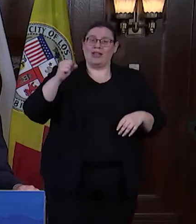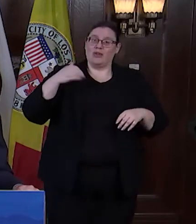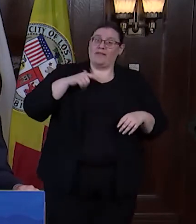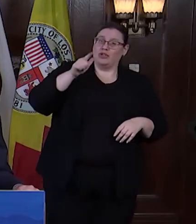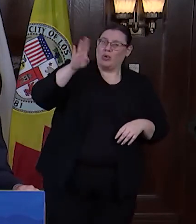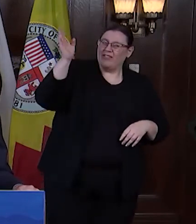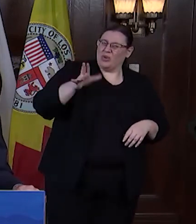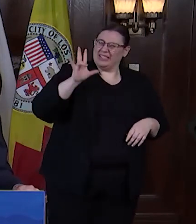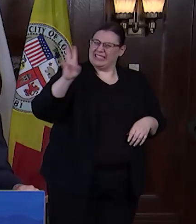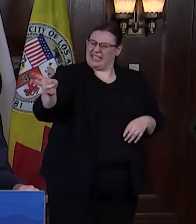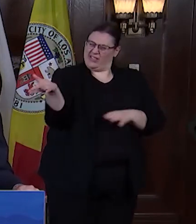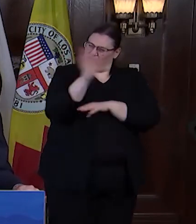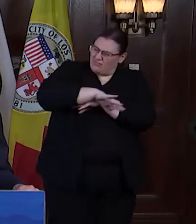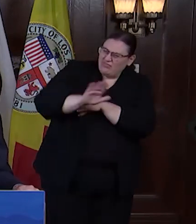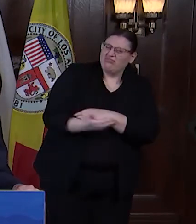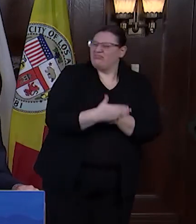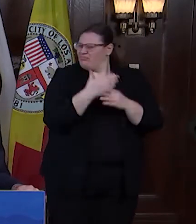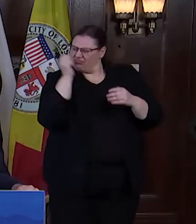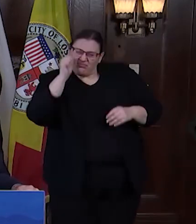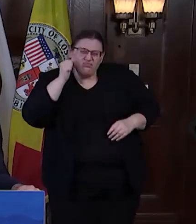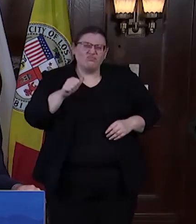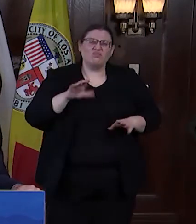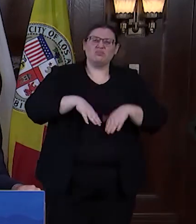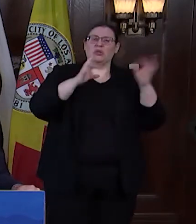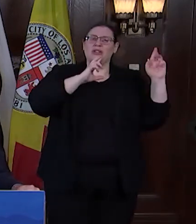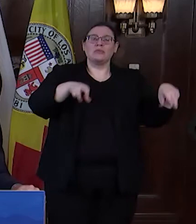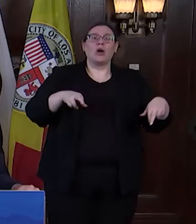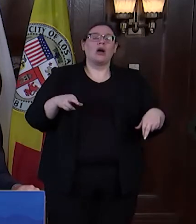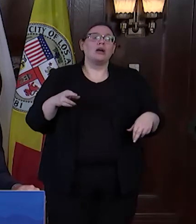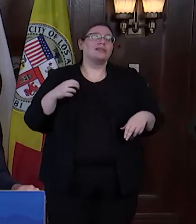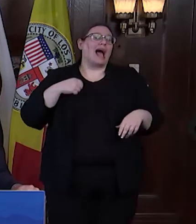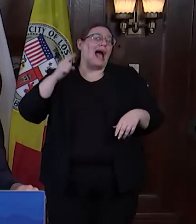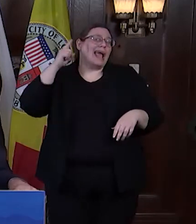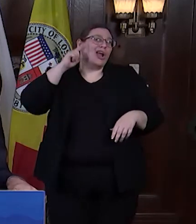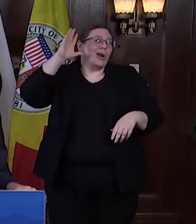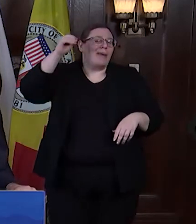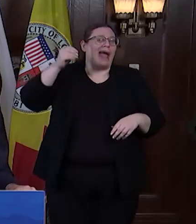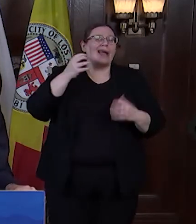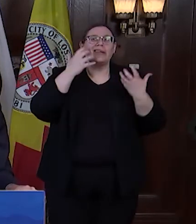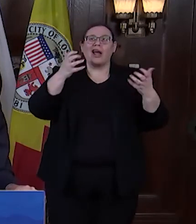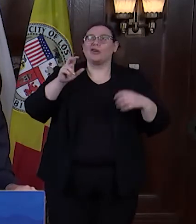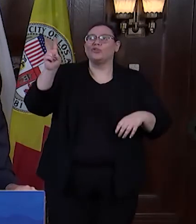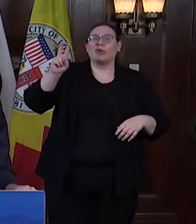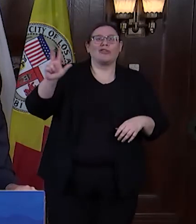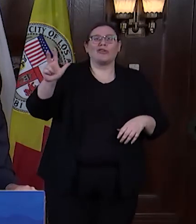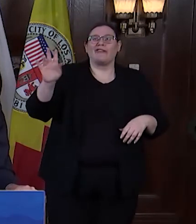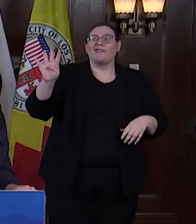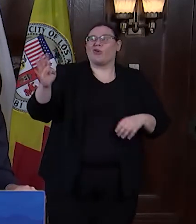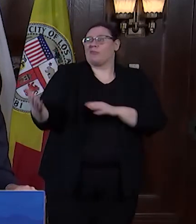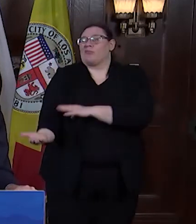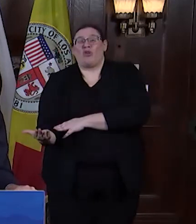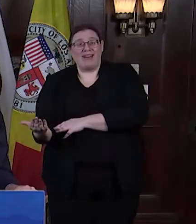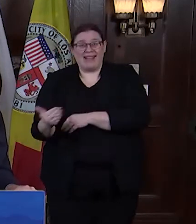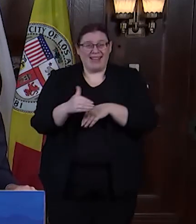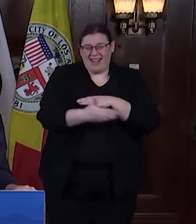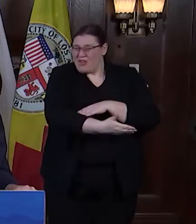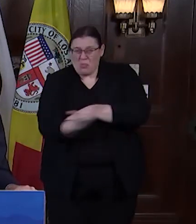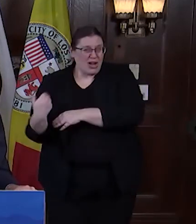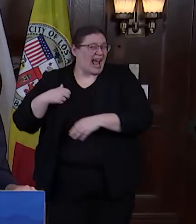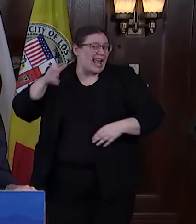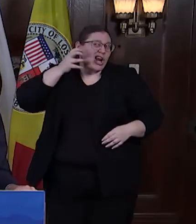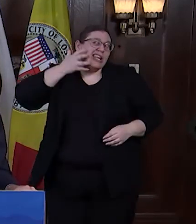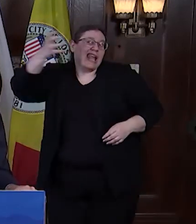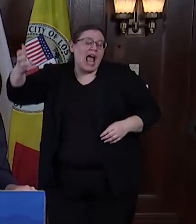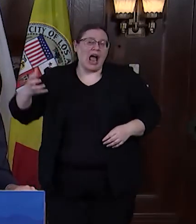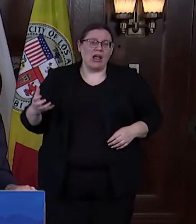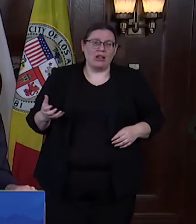24/7 response. In my neighborhood, I hear a guy yell at 2, 3, 4 a.m. almost every night. And a police response